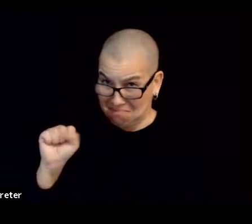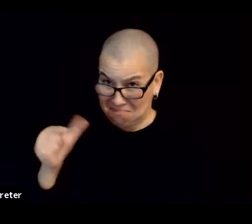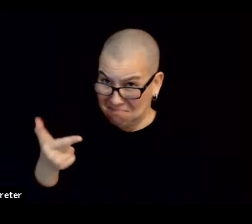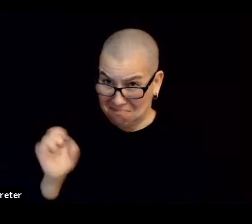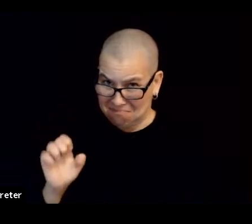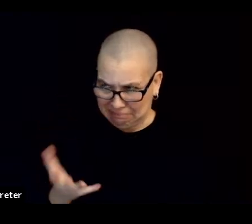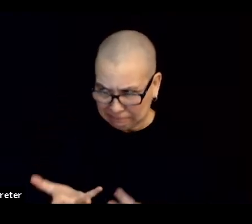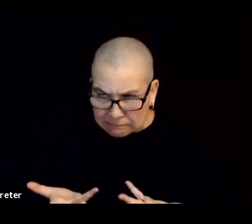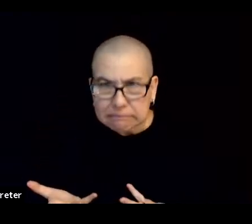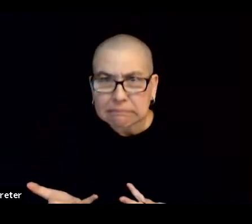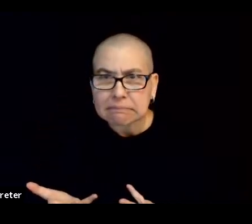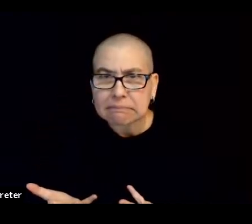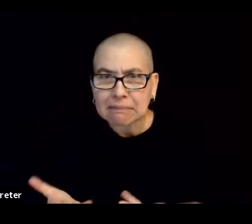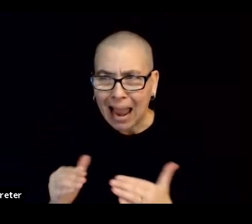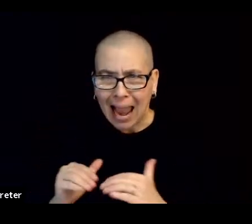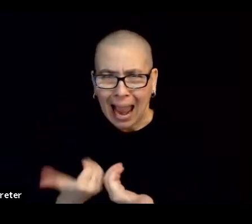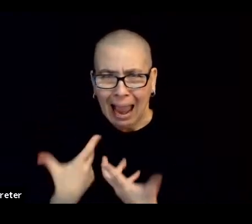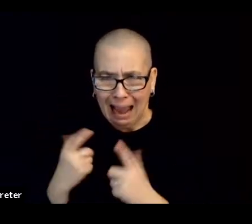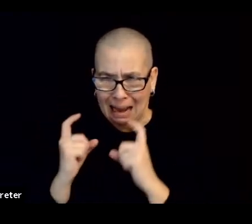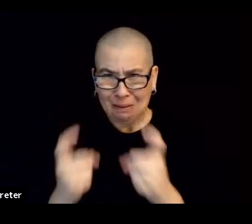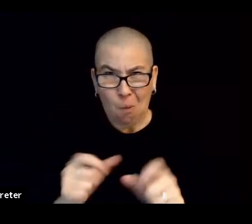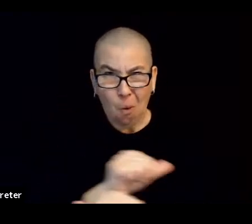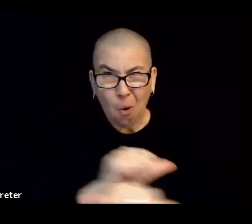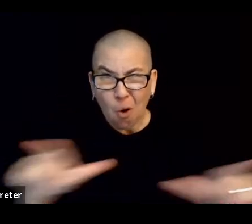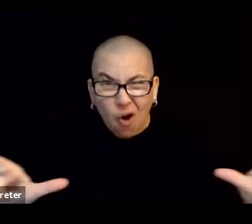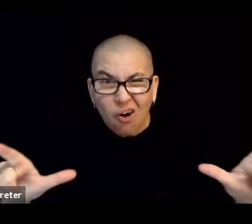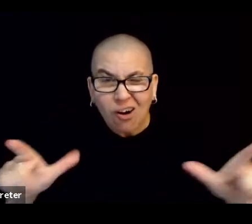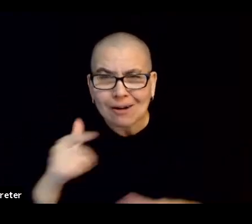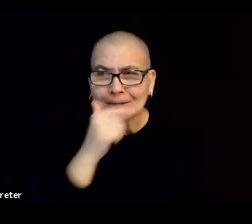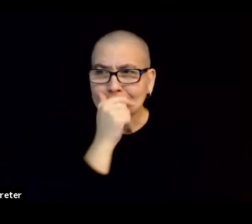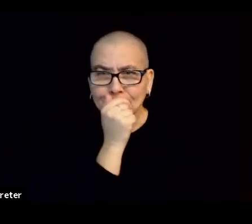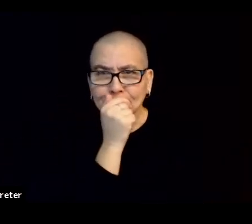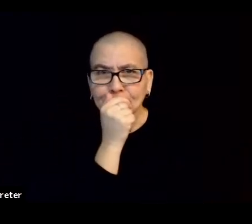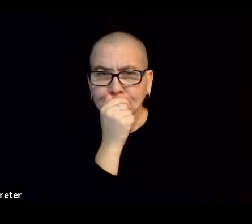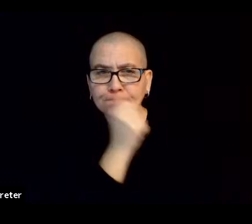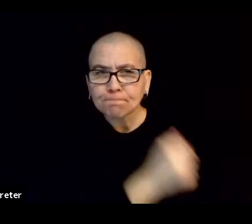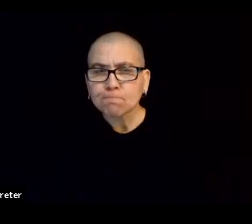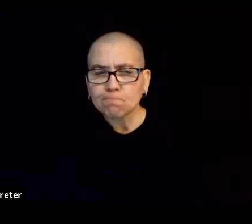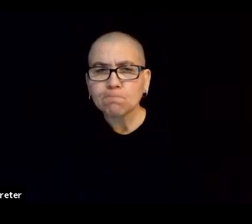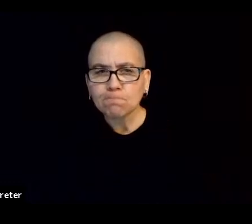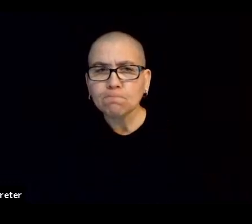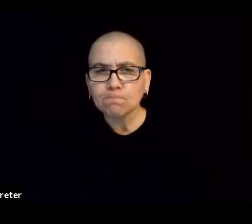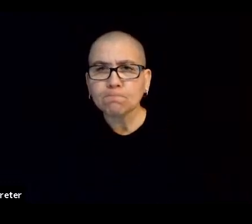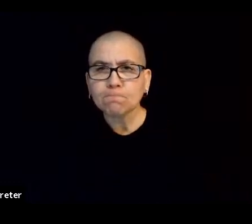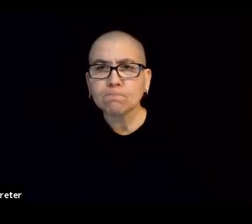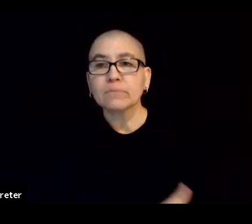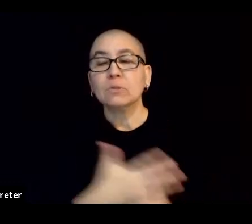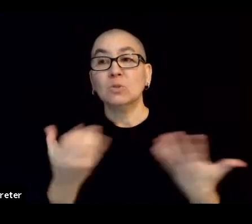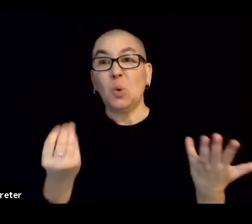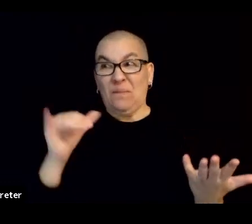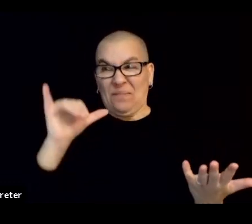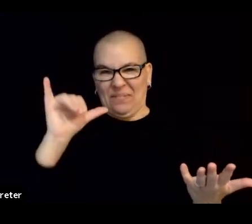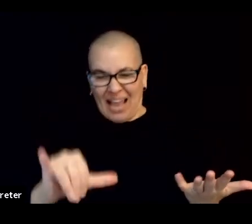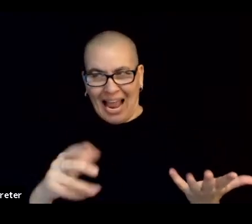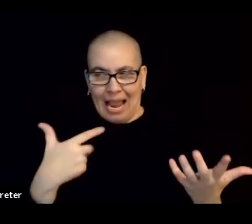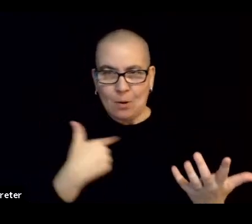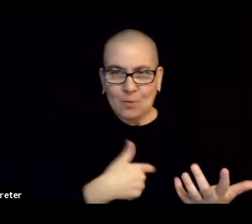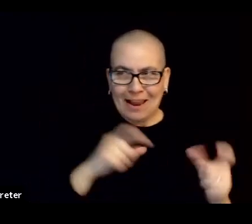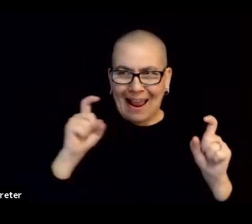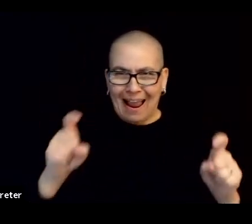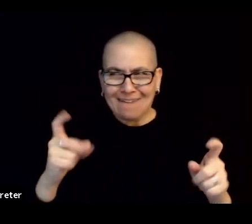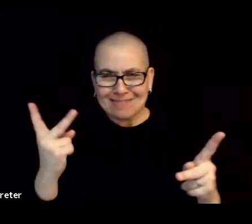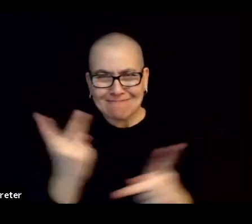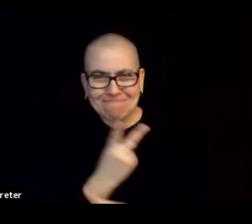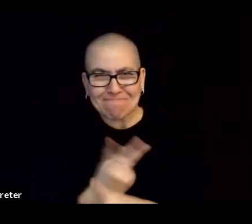be actually able to get a vaccination in the near future here. As Governor Walz has said, we desperately need more doses from the